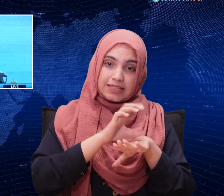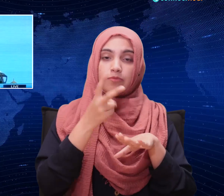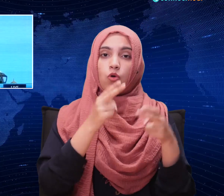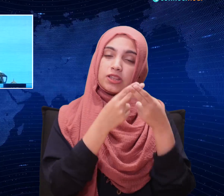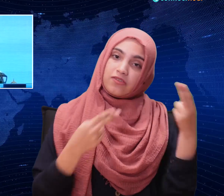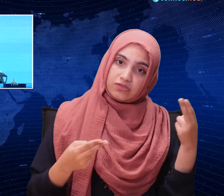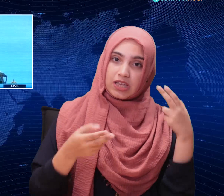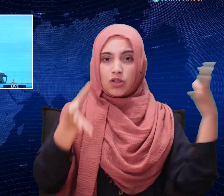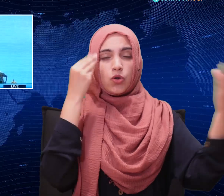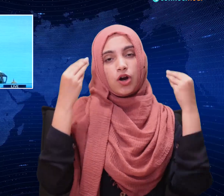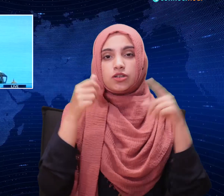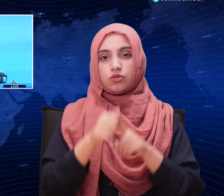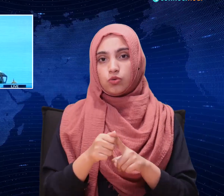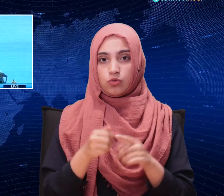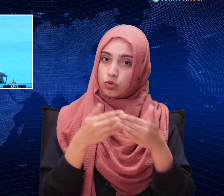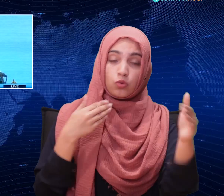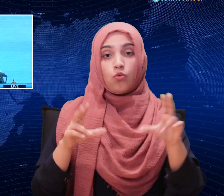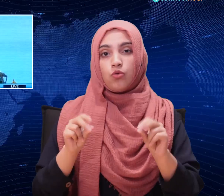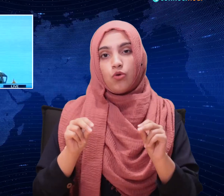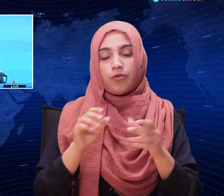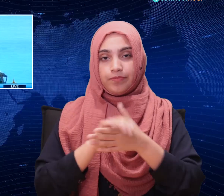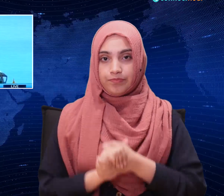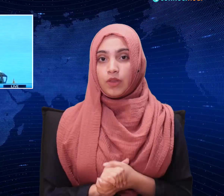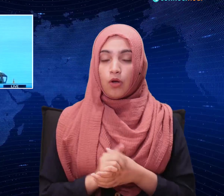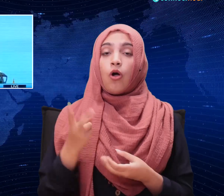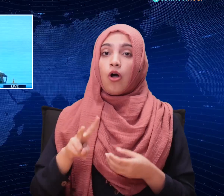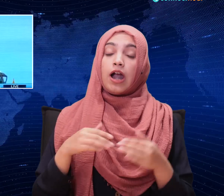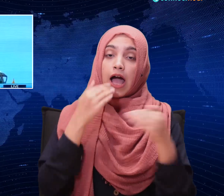system and developing a system to create the nation.